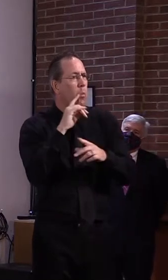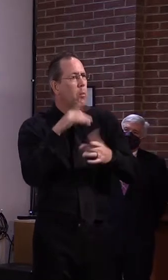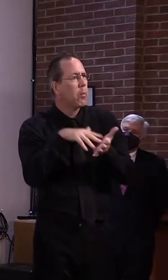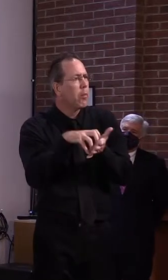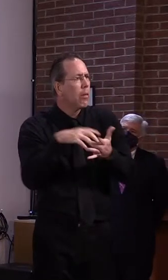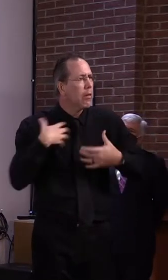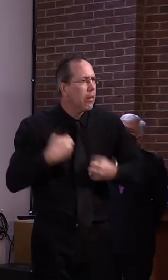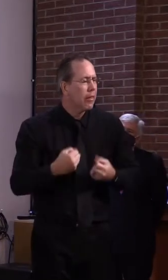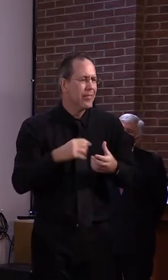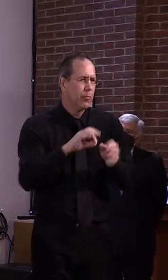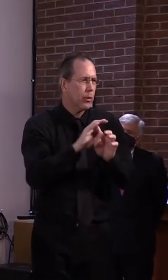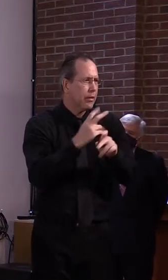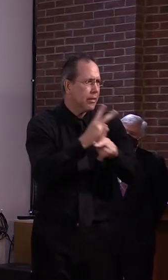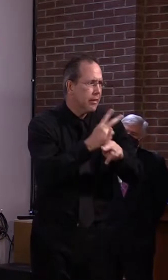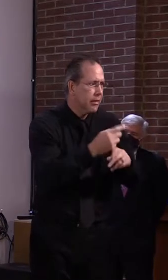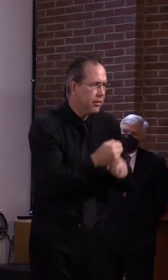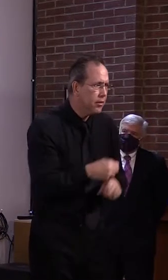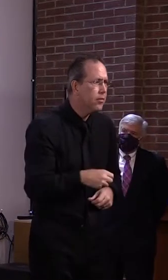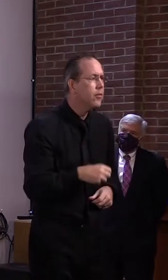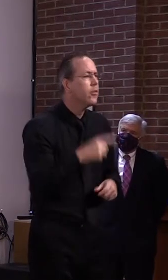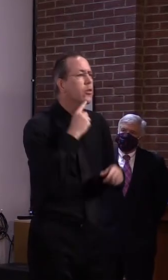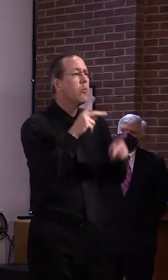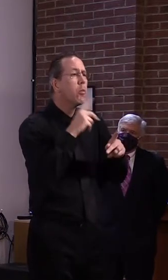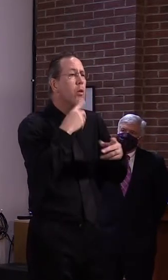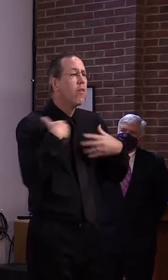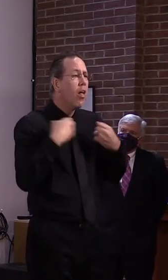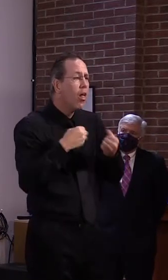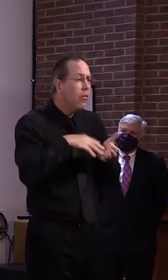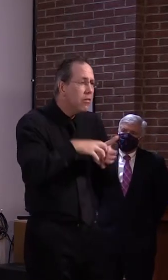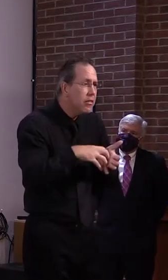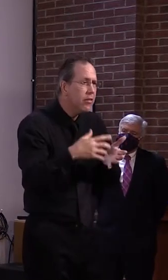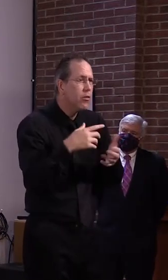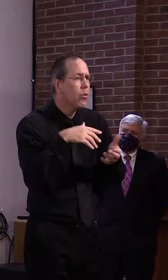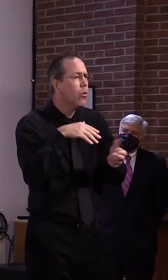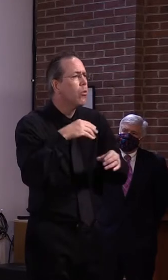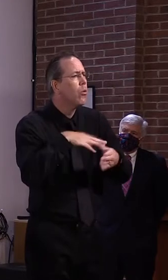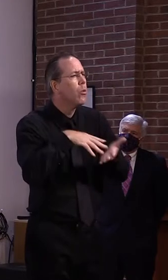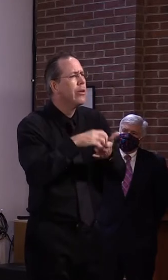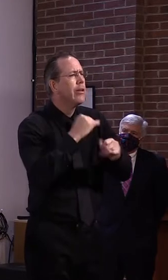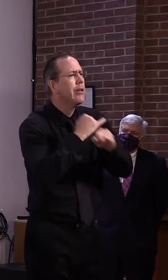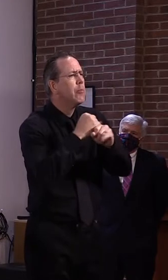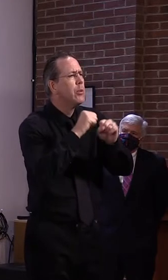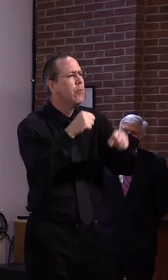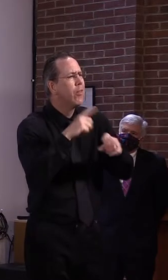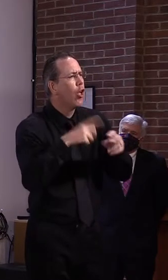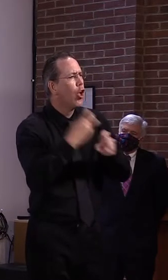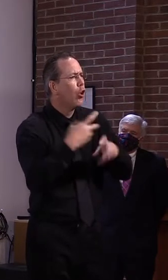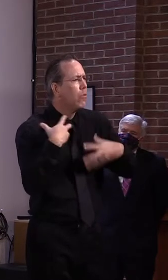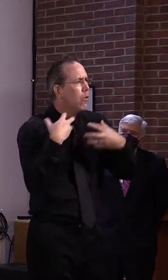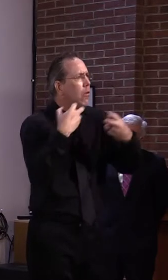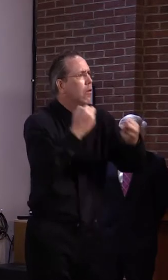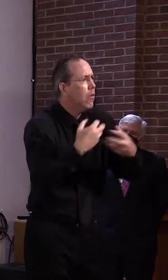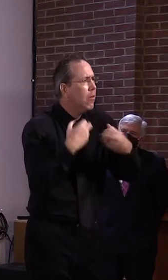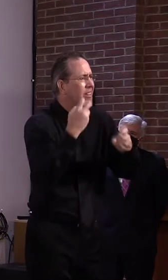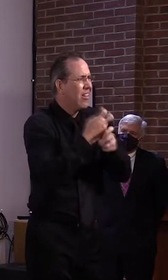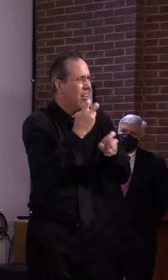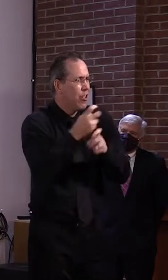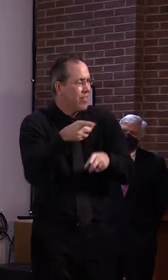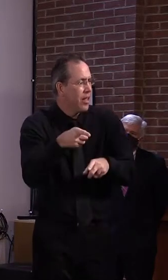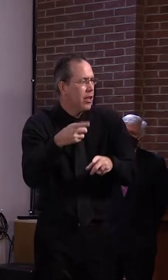immune systems and make them very susceptible to disease.